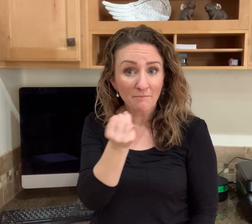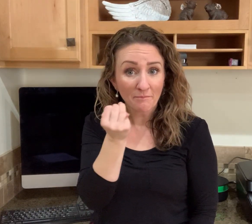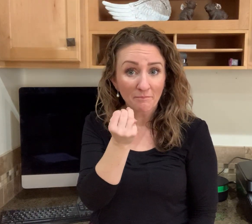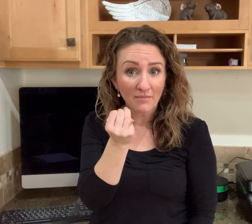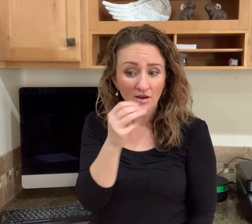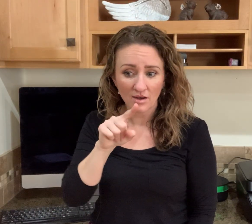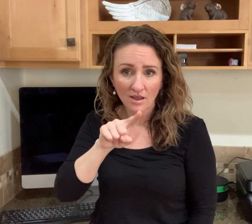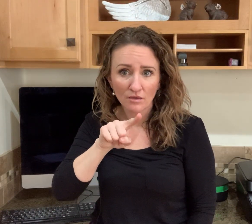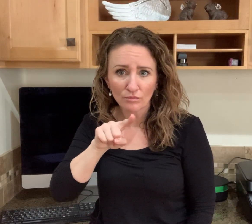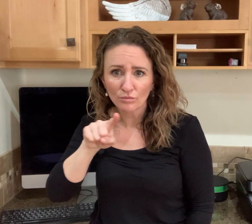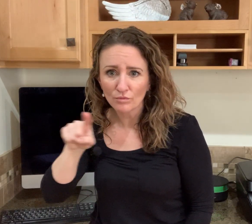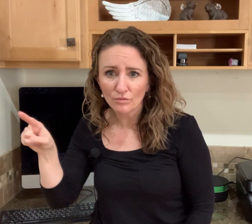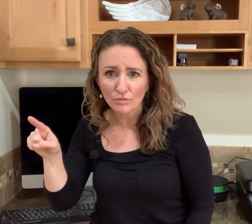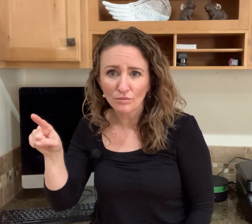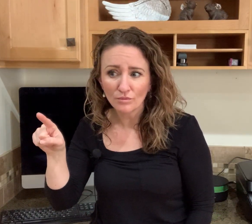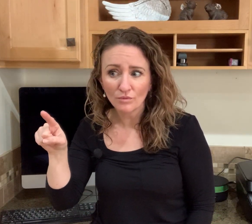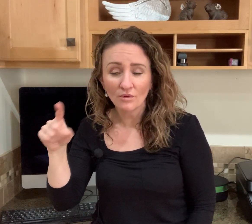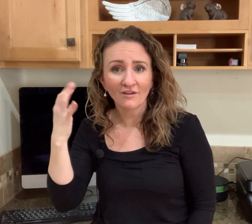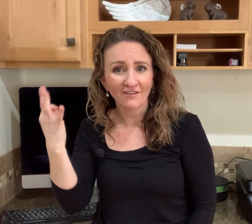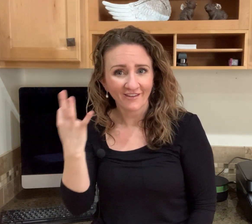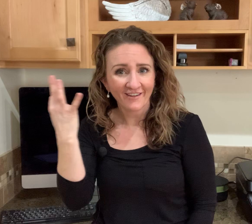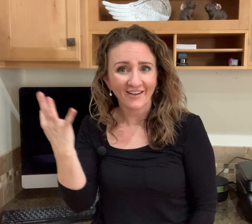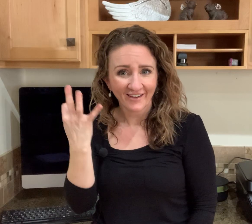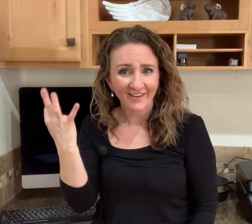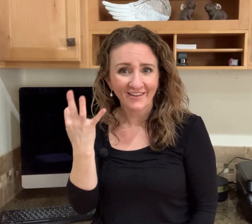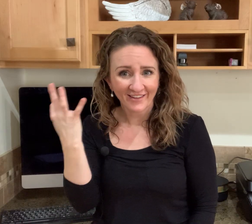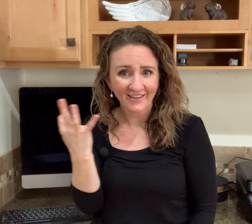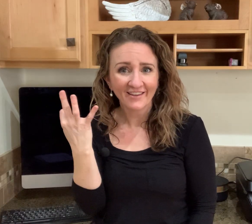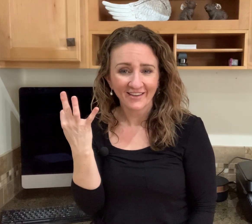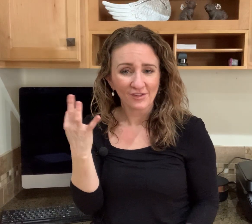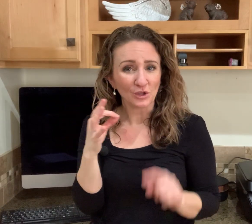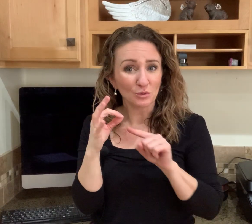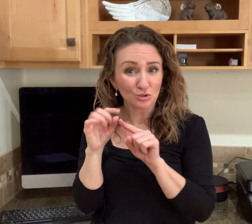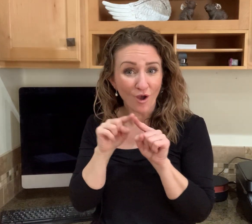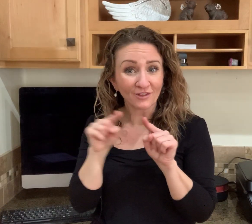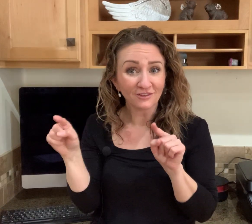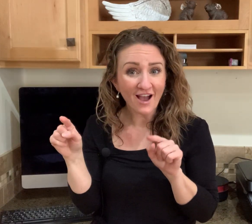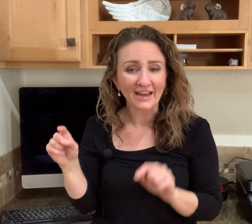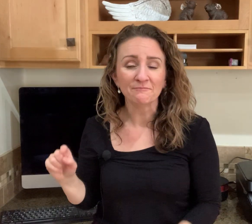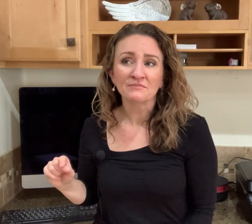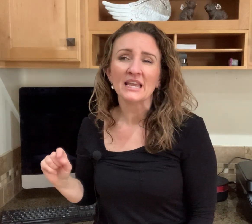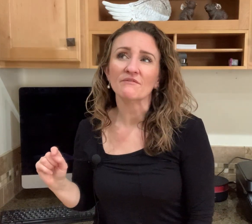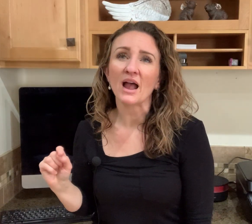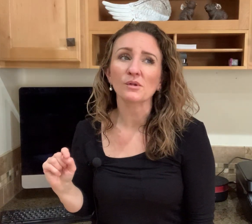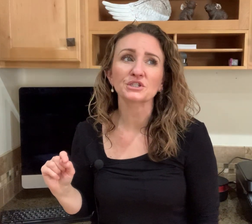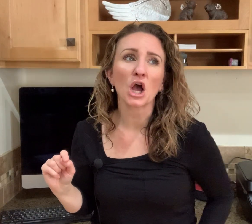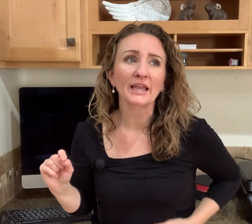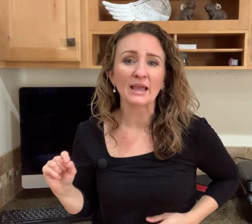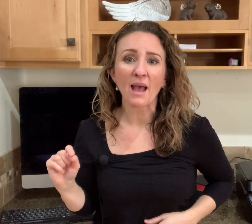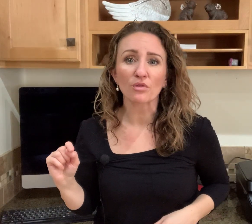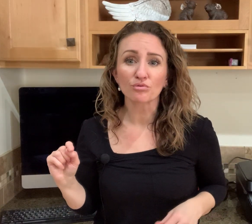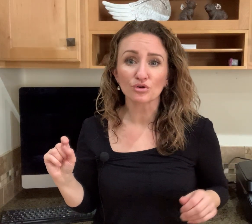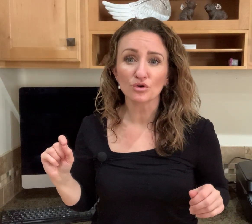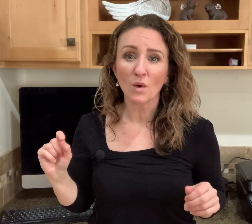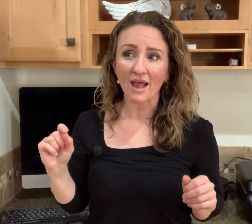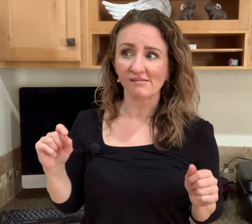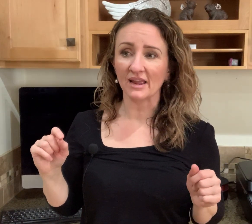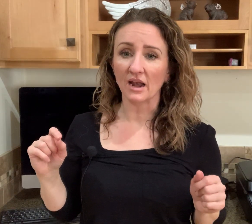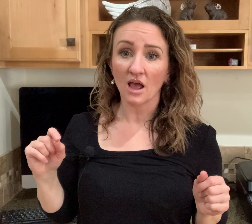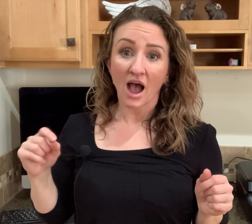so you draw the line. If I was talking about through as in I